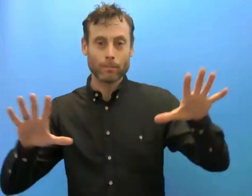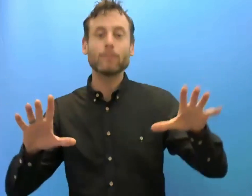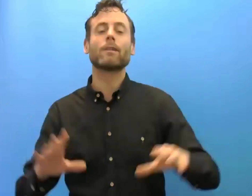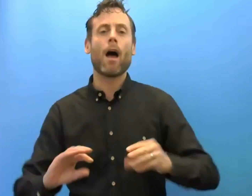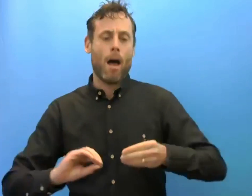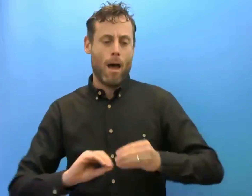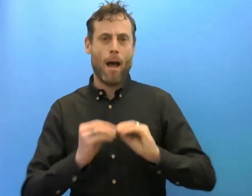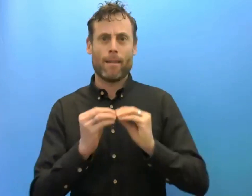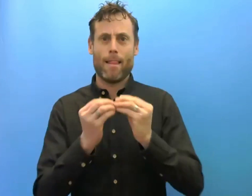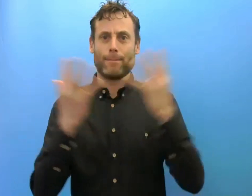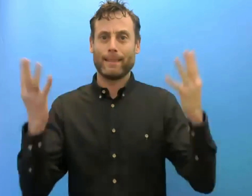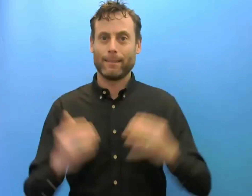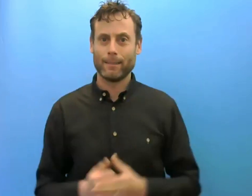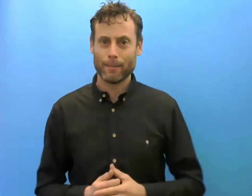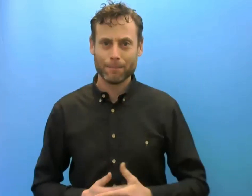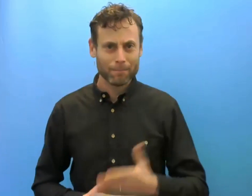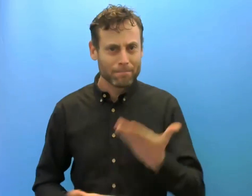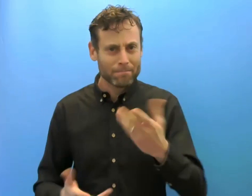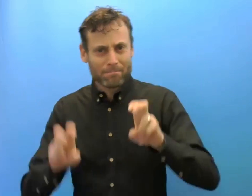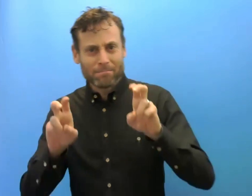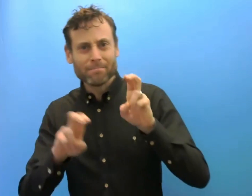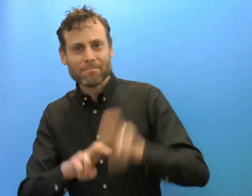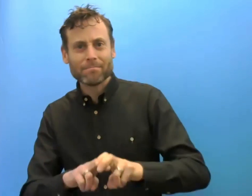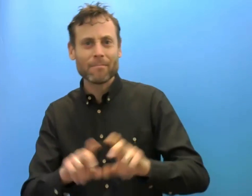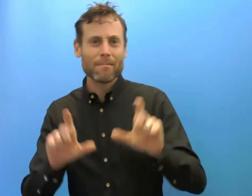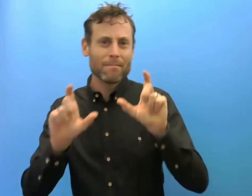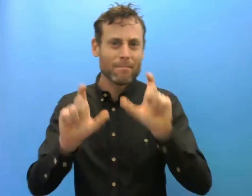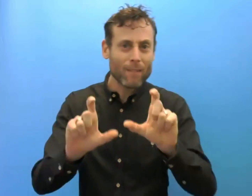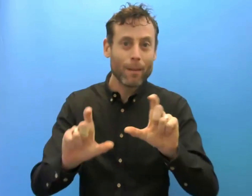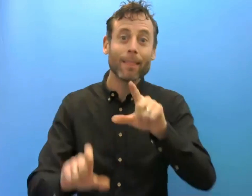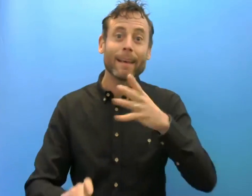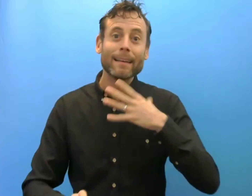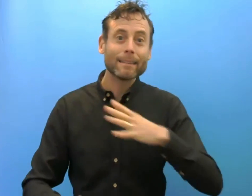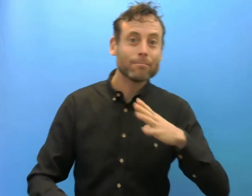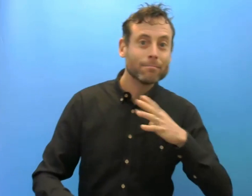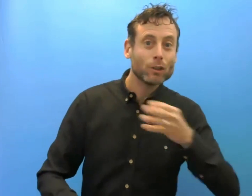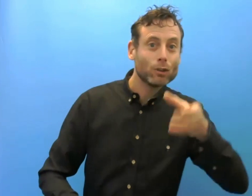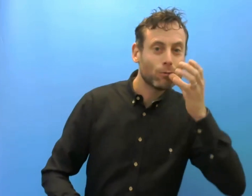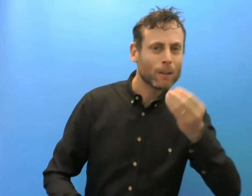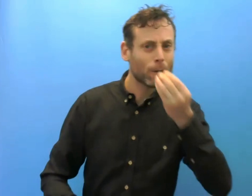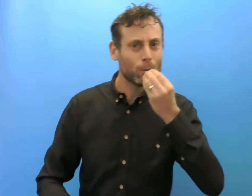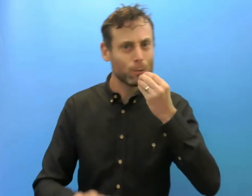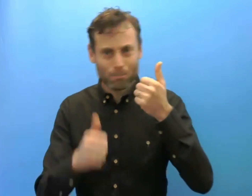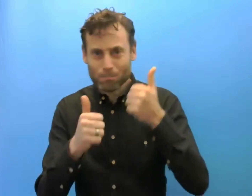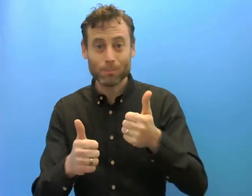Please make yourself comfortable and grab any drinks or snacks you need as the event is about to begin.